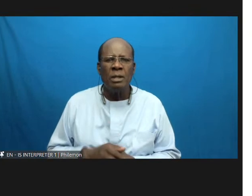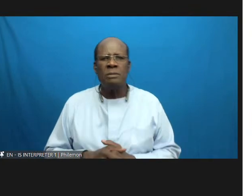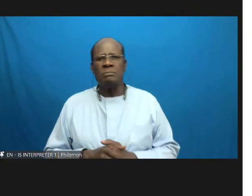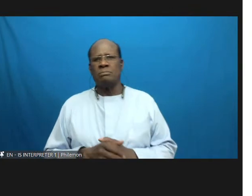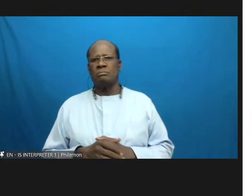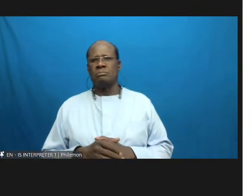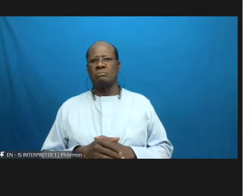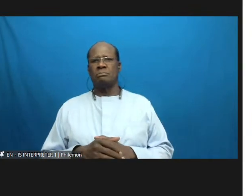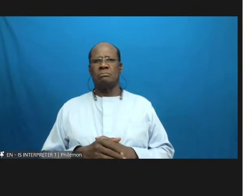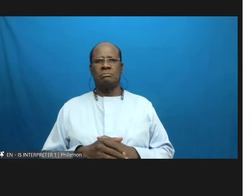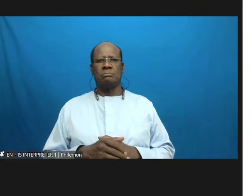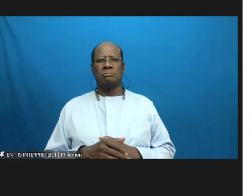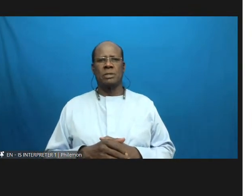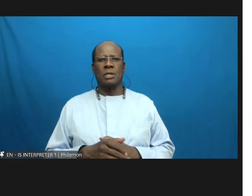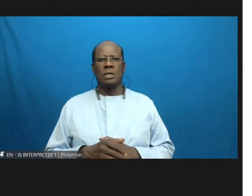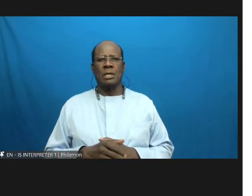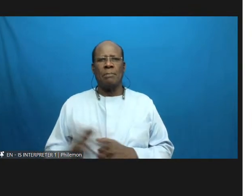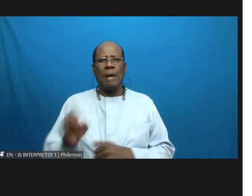SDG 6.